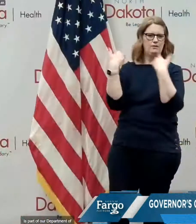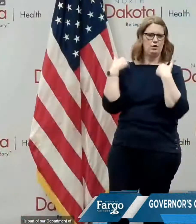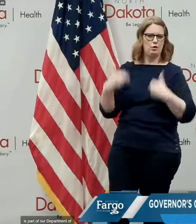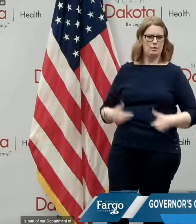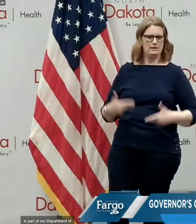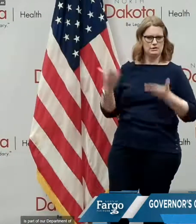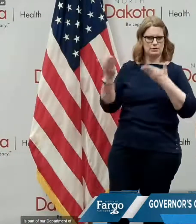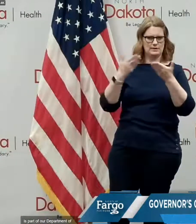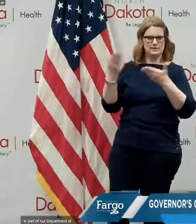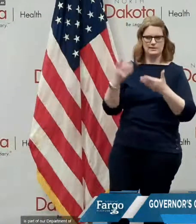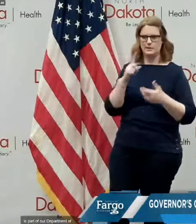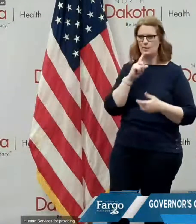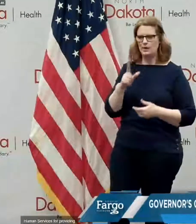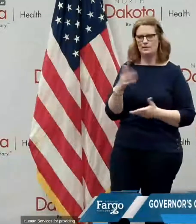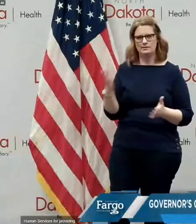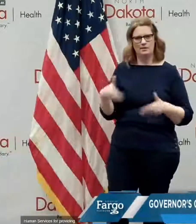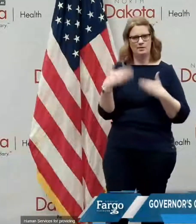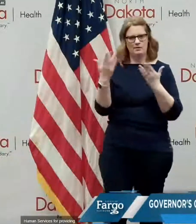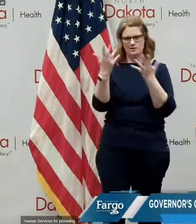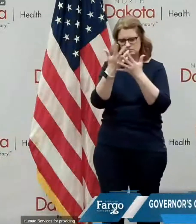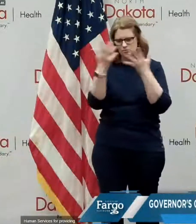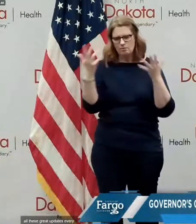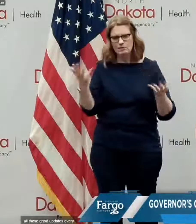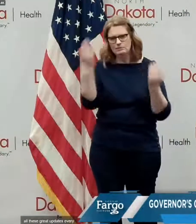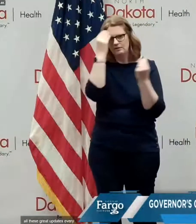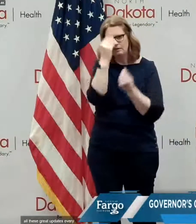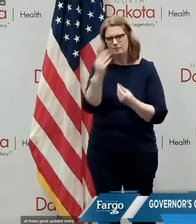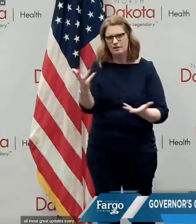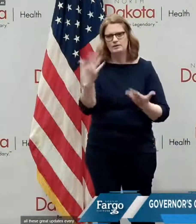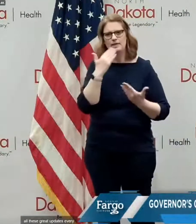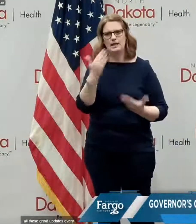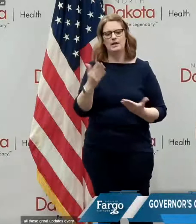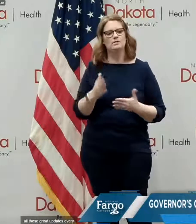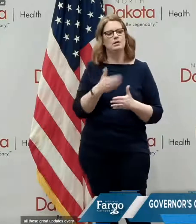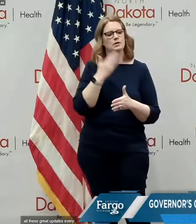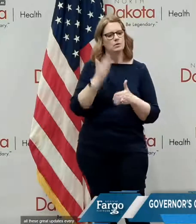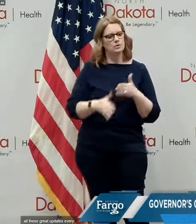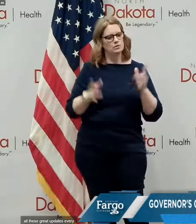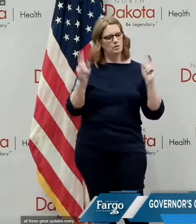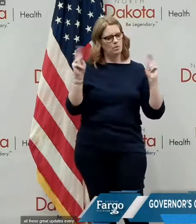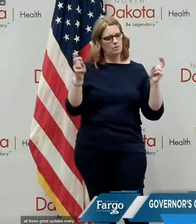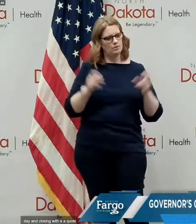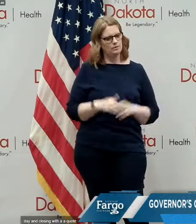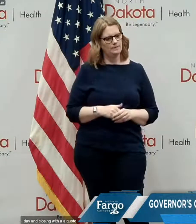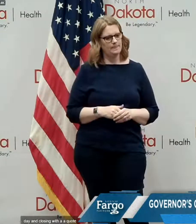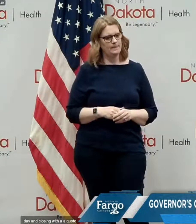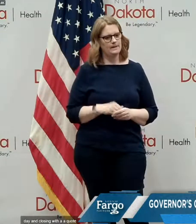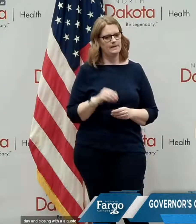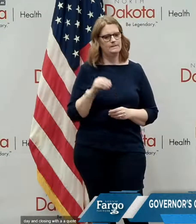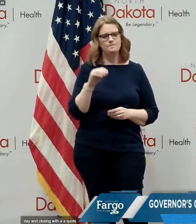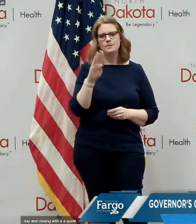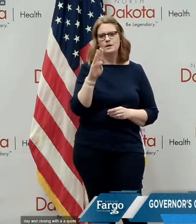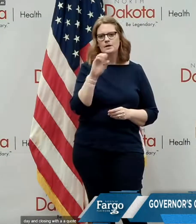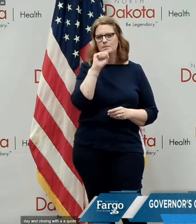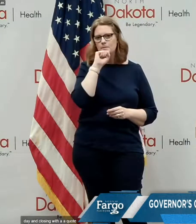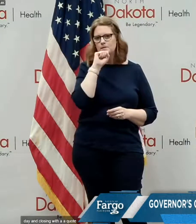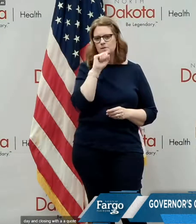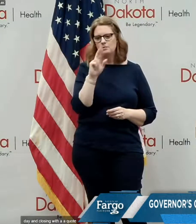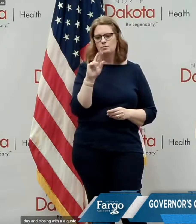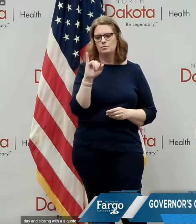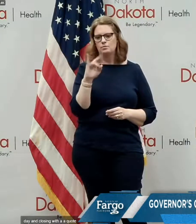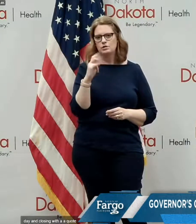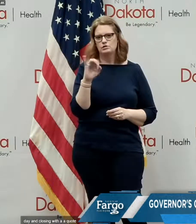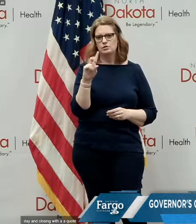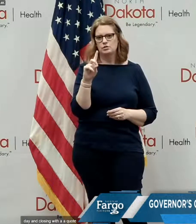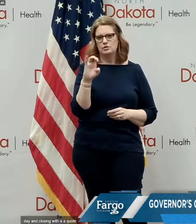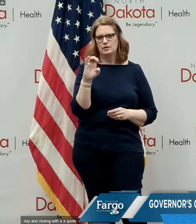great updates every day. In closing, with a quote for the day, Bishop Richard Edgley, who's